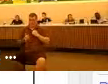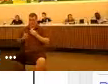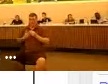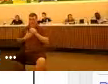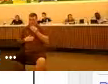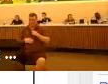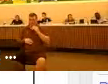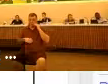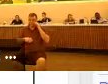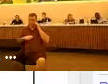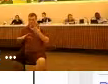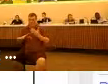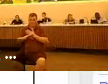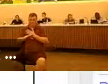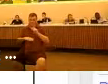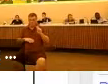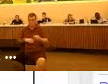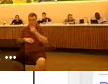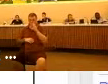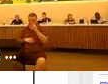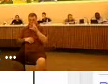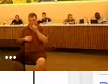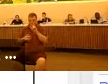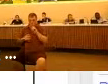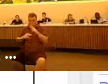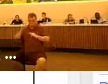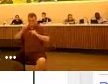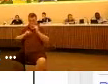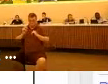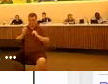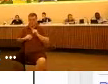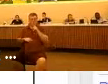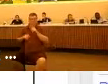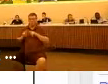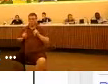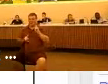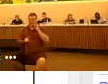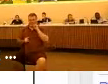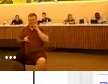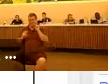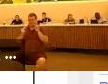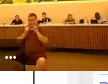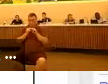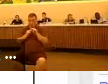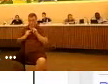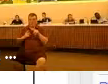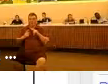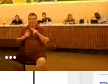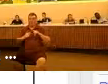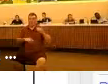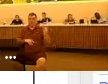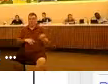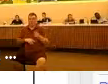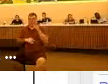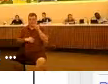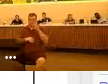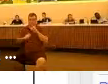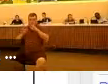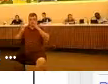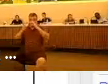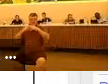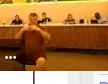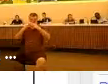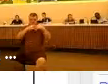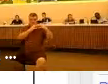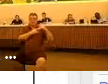here before the golf course was even built, and you couldn't even hear the throughway. And then when they built the golf course and knocked everything down,